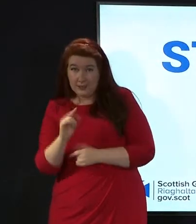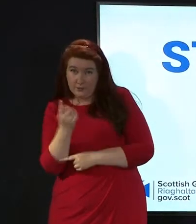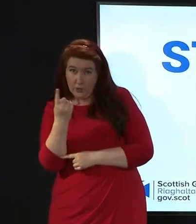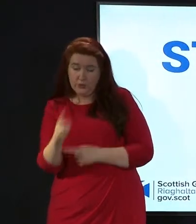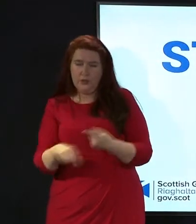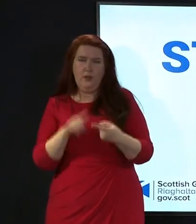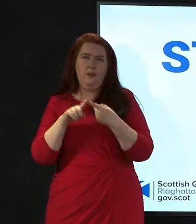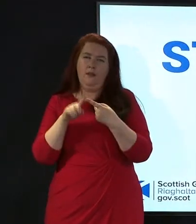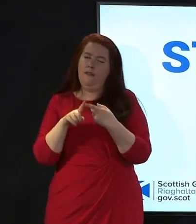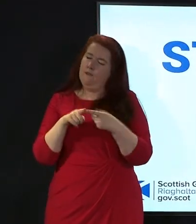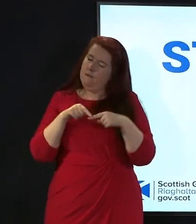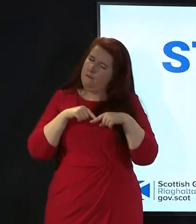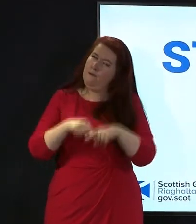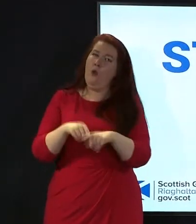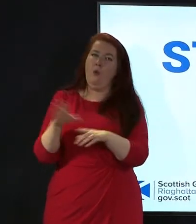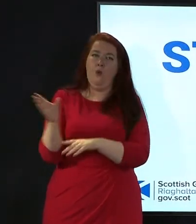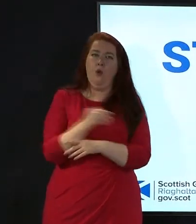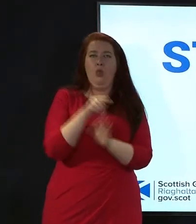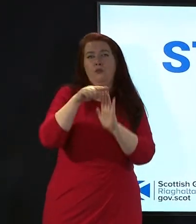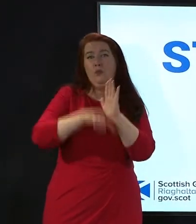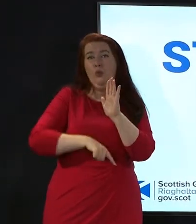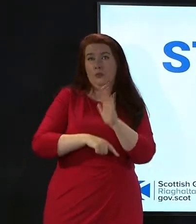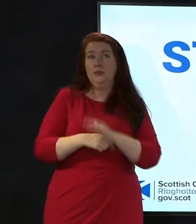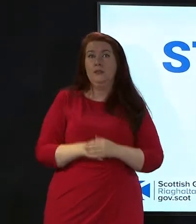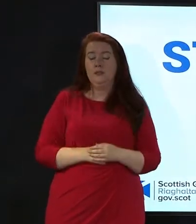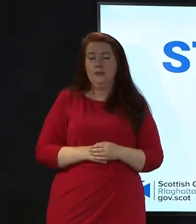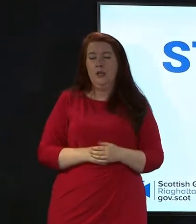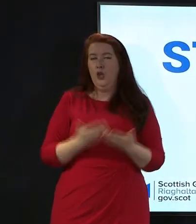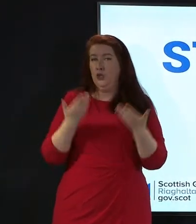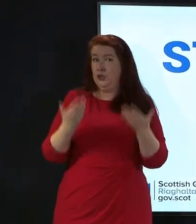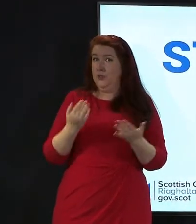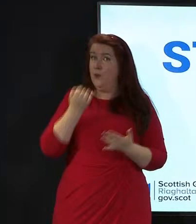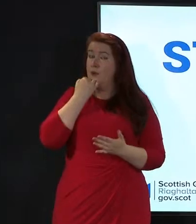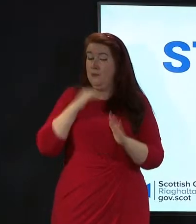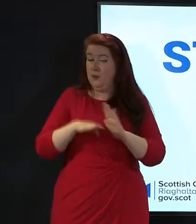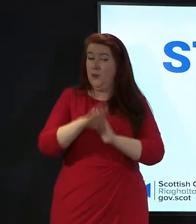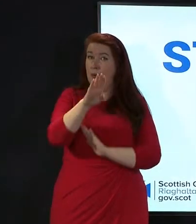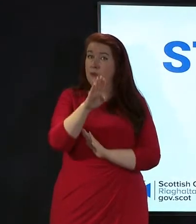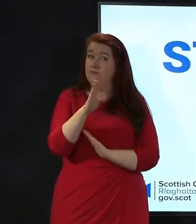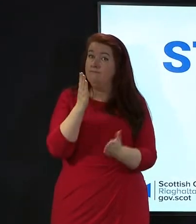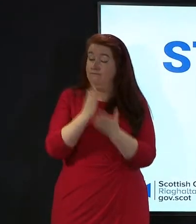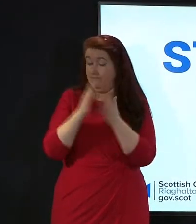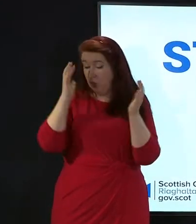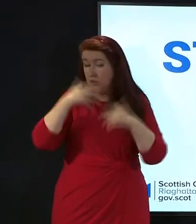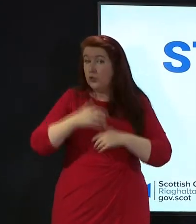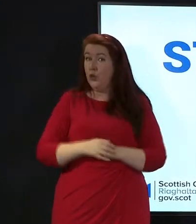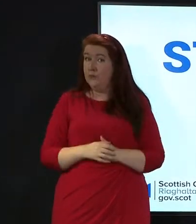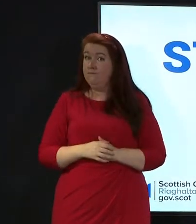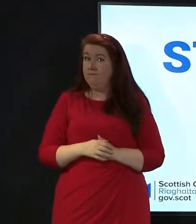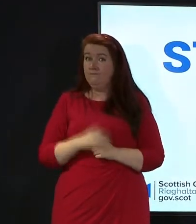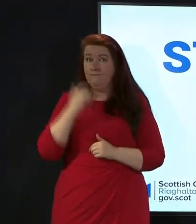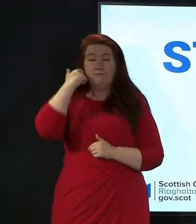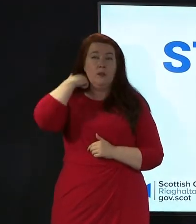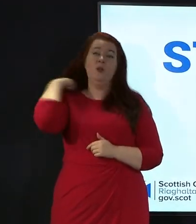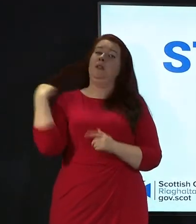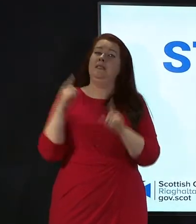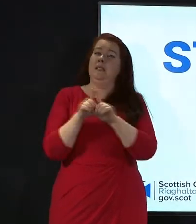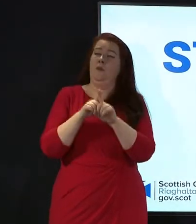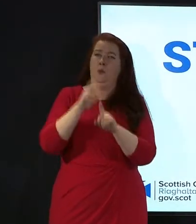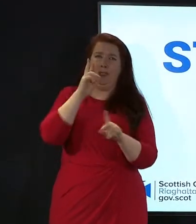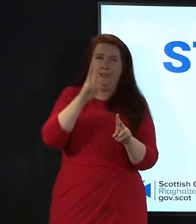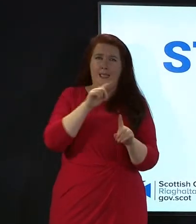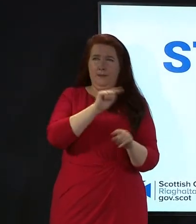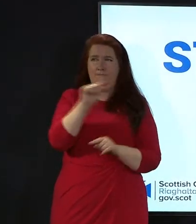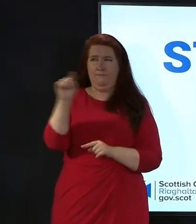the public health guidance. The current surge in cases is a concern. We are seeing it happening elsewhere as